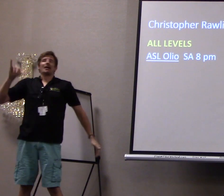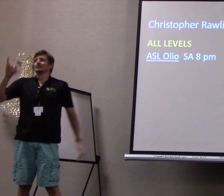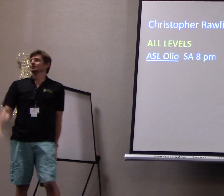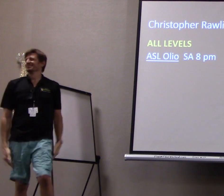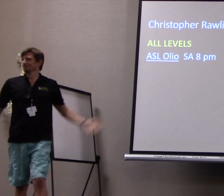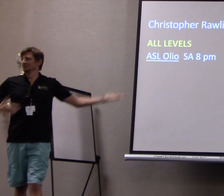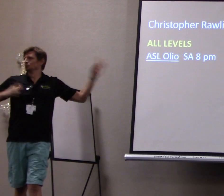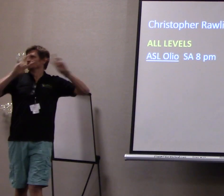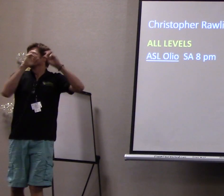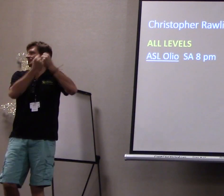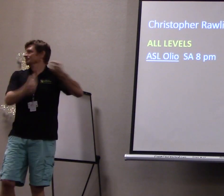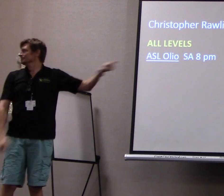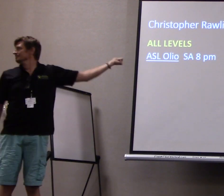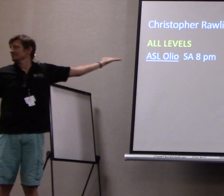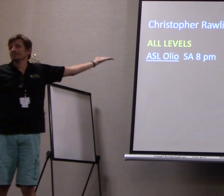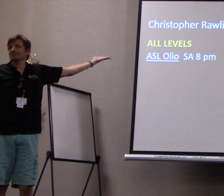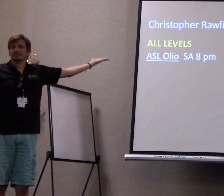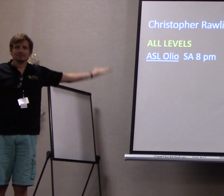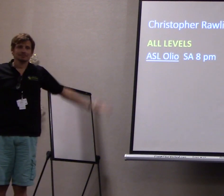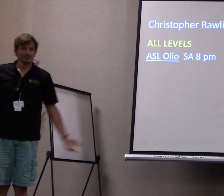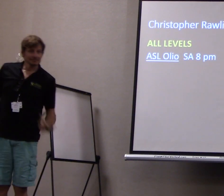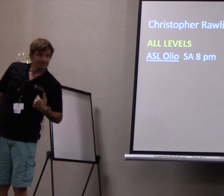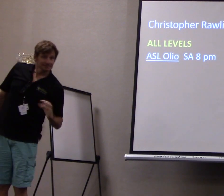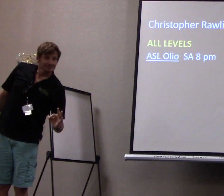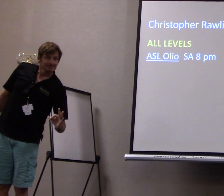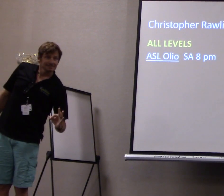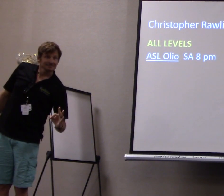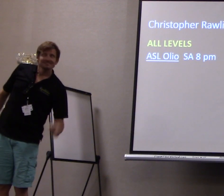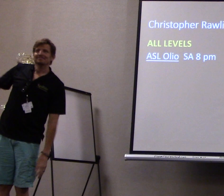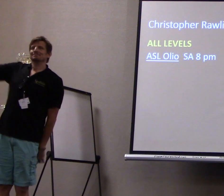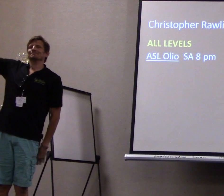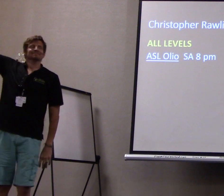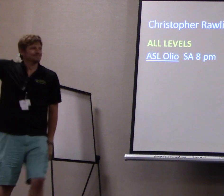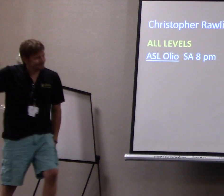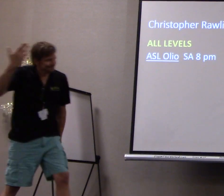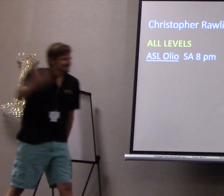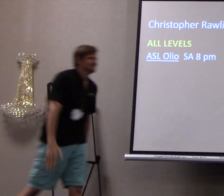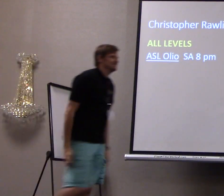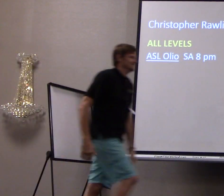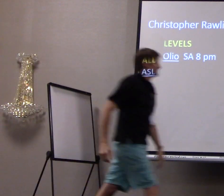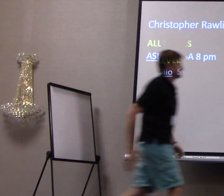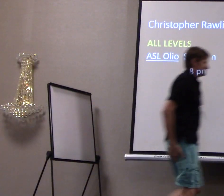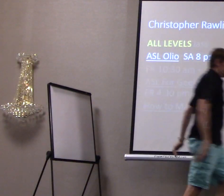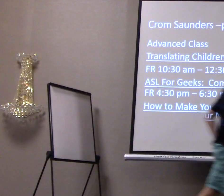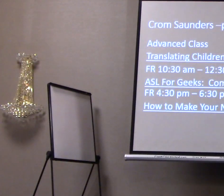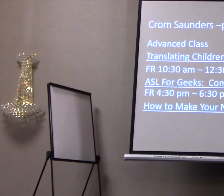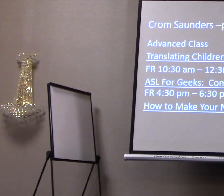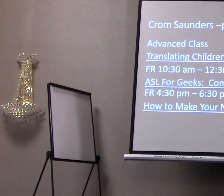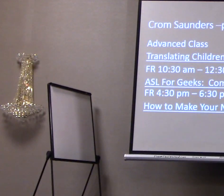ASL and be able to discuss it. Those are my workshops. Am I good? See ya.